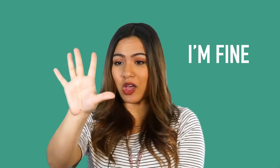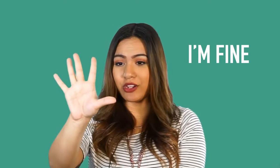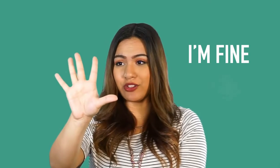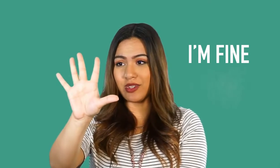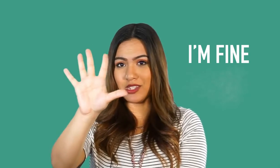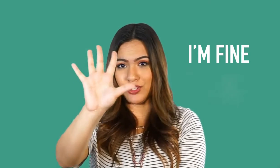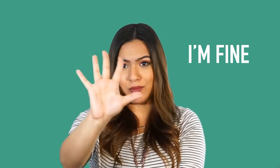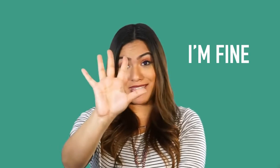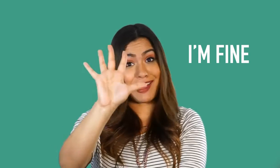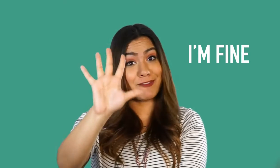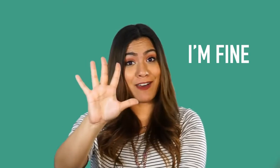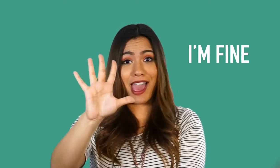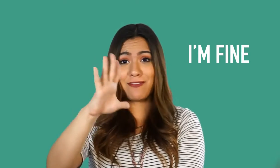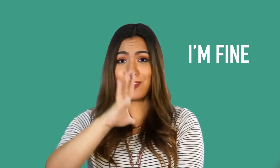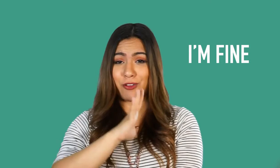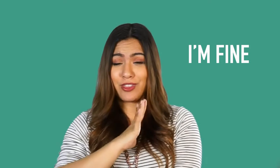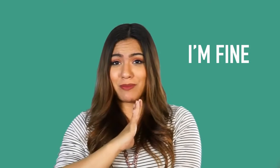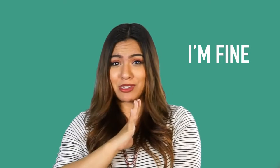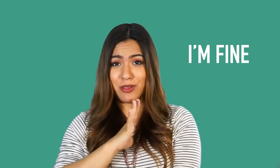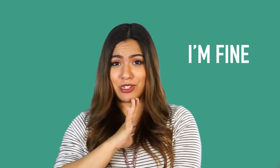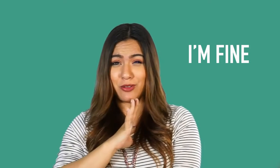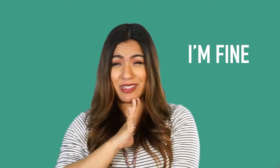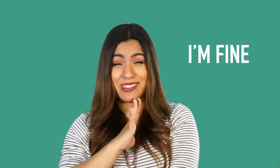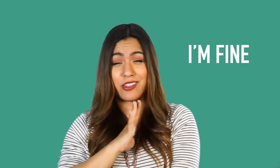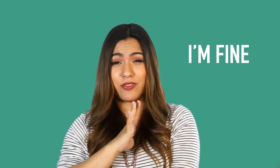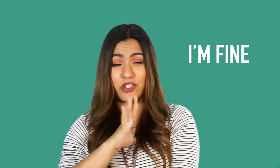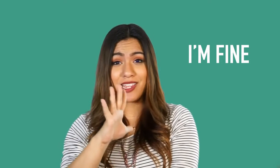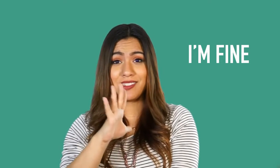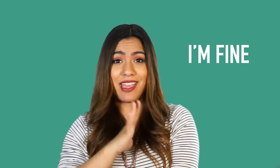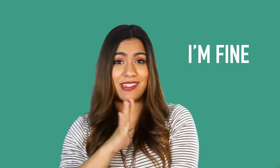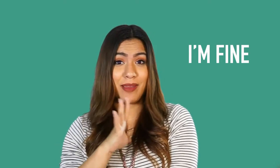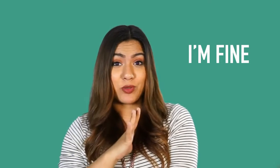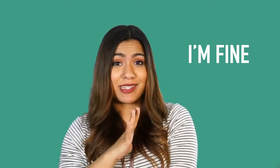All you're doing is you're making a 5. Your thumb is going to go in the center of your chest and tap twice.